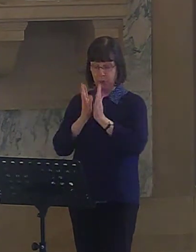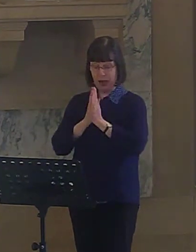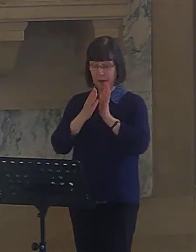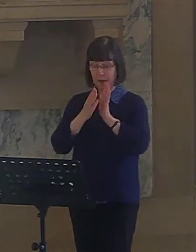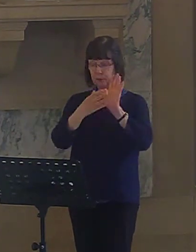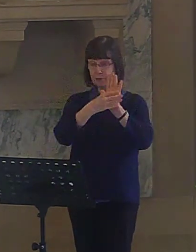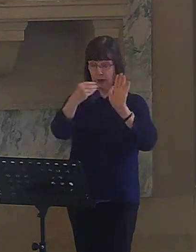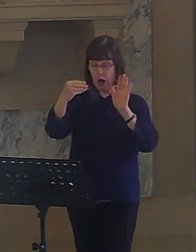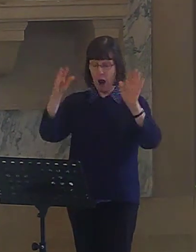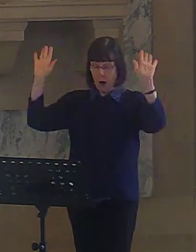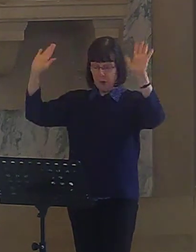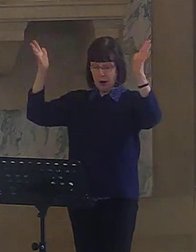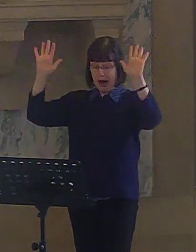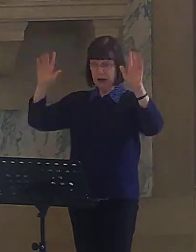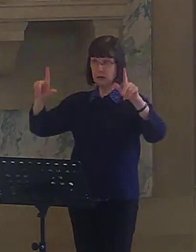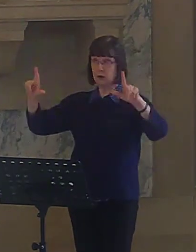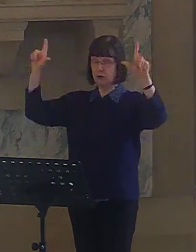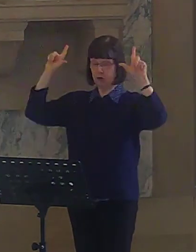We pray,